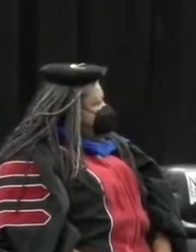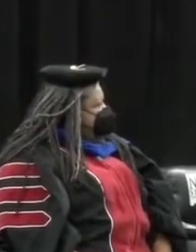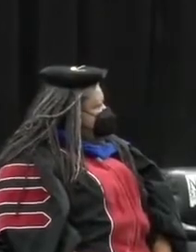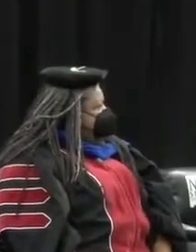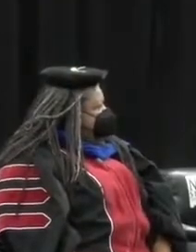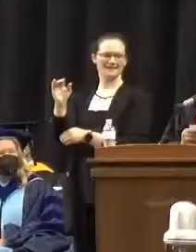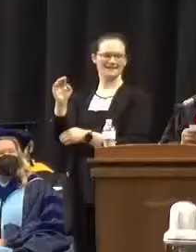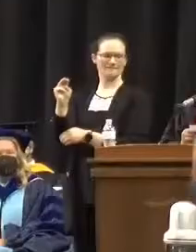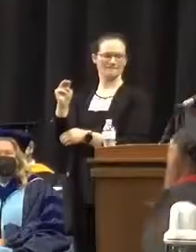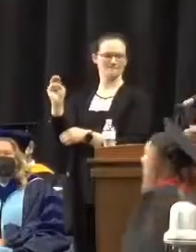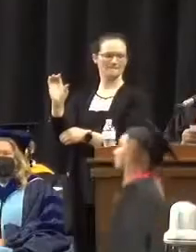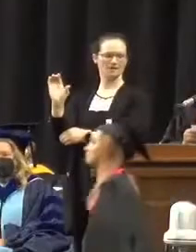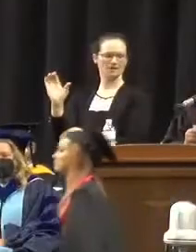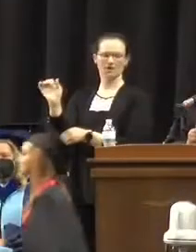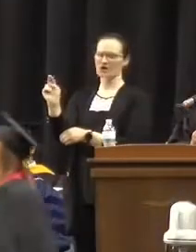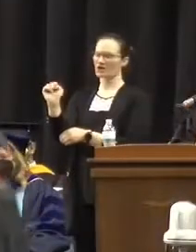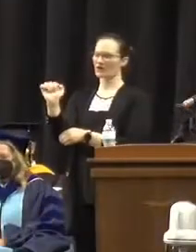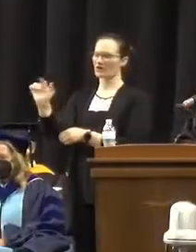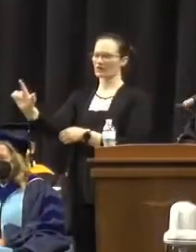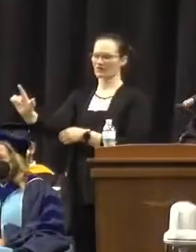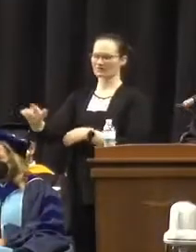Danny Faith McConnell.